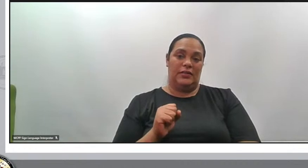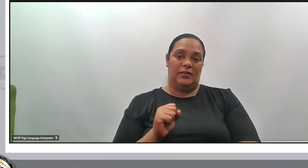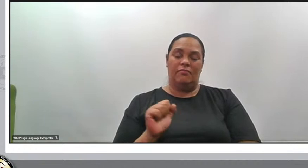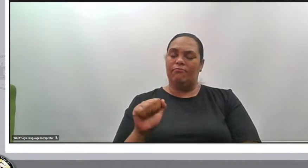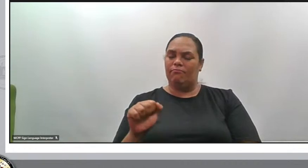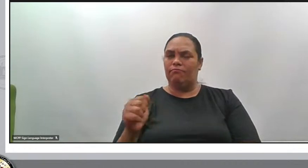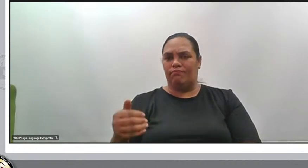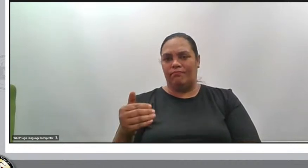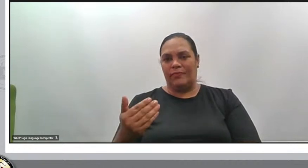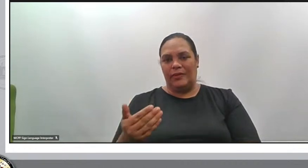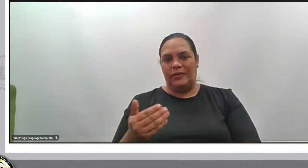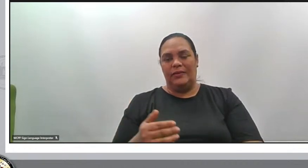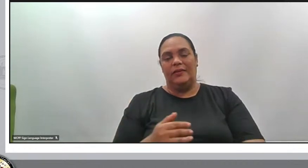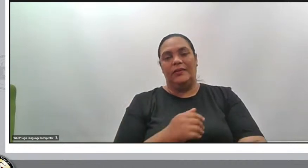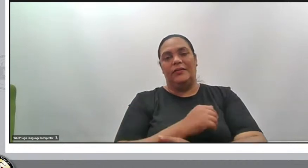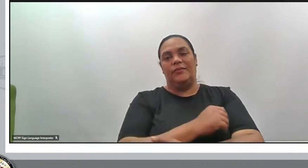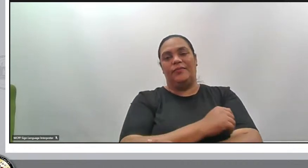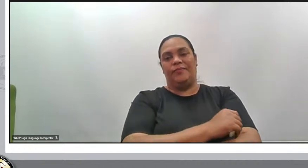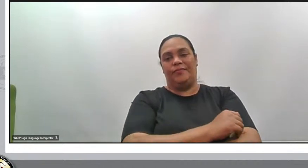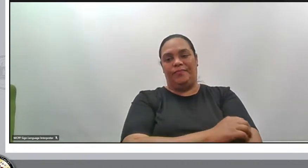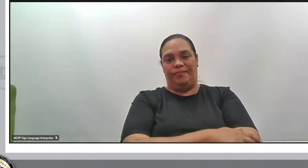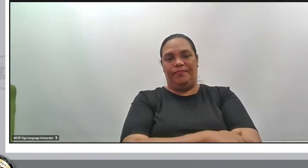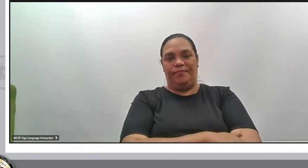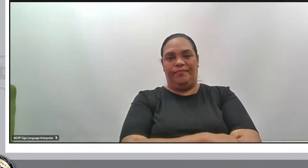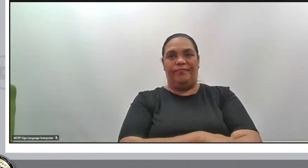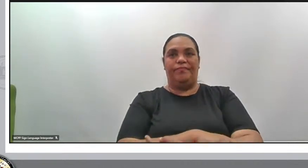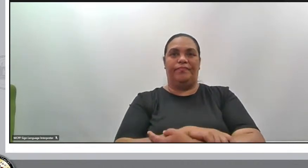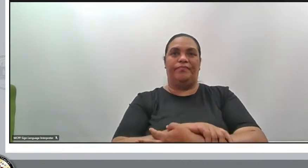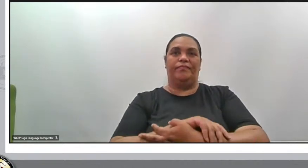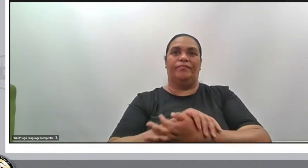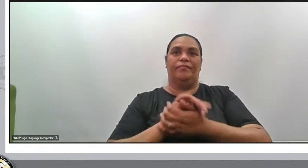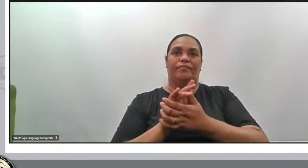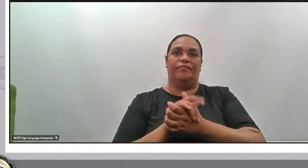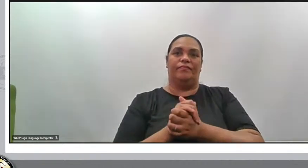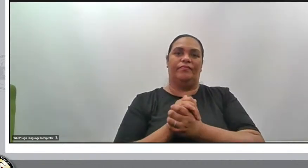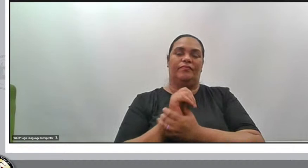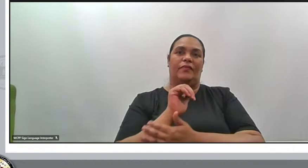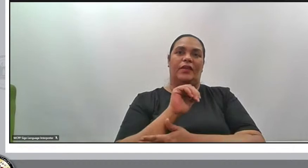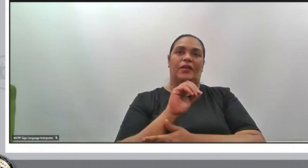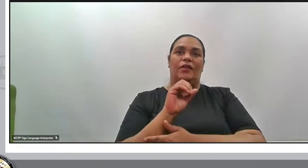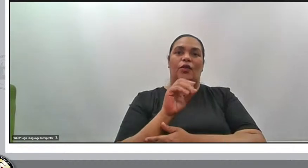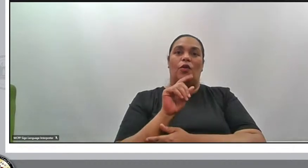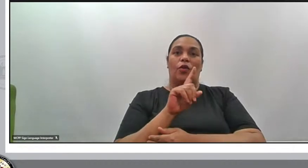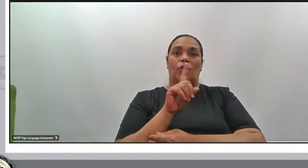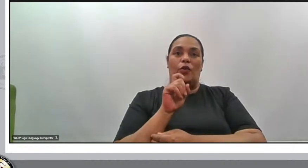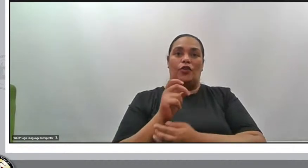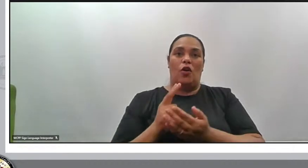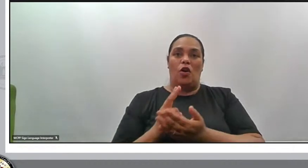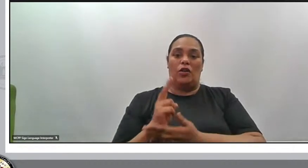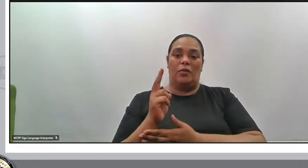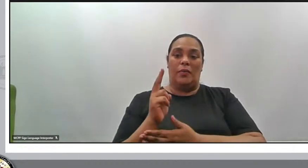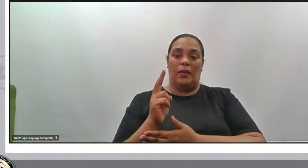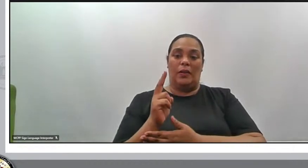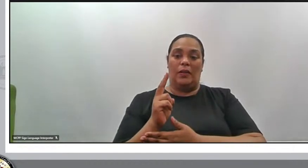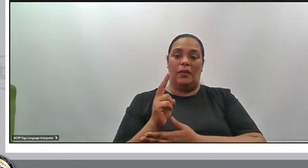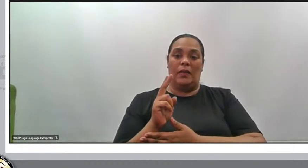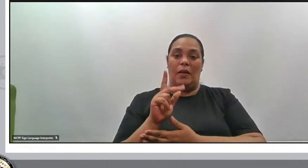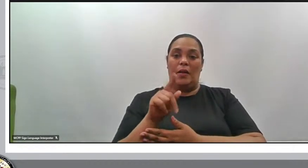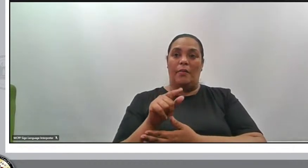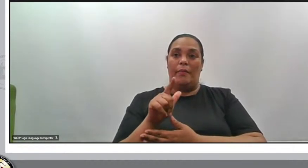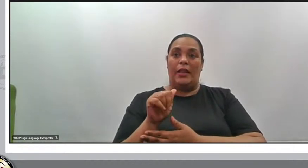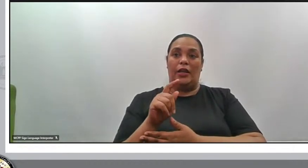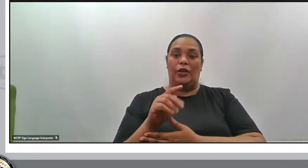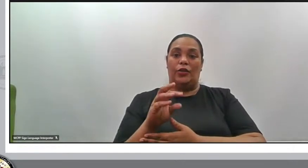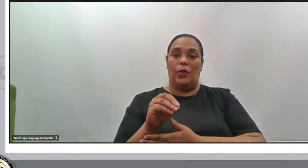Yes, please proceed. Yeah, Chair, the question from Honourable Plato with regard